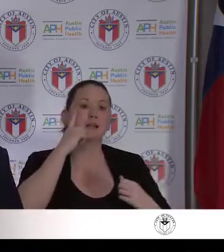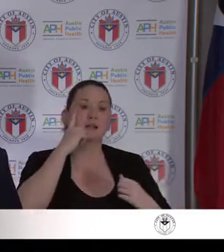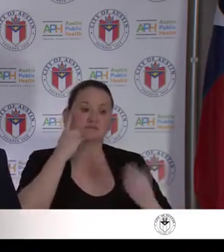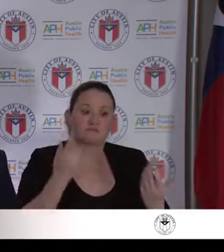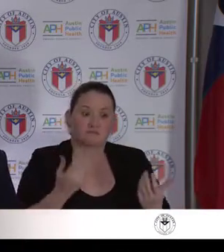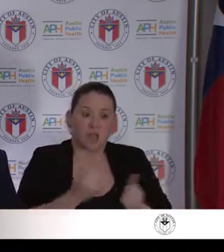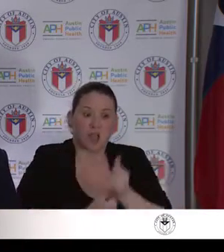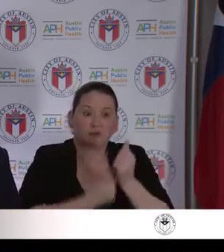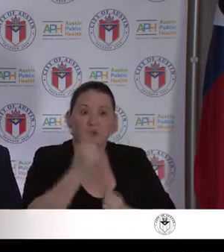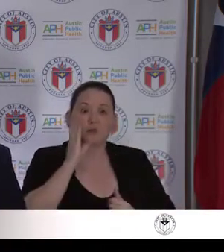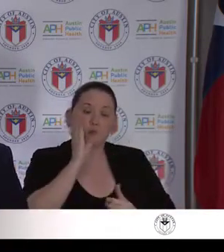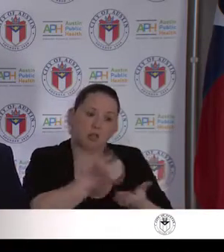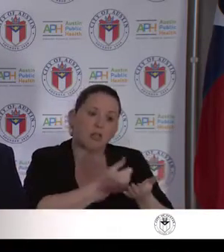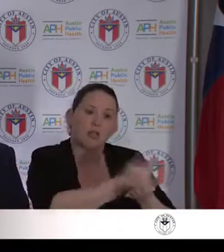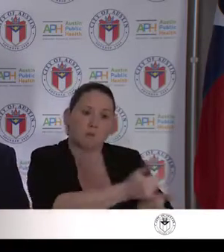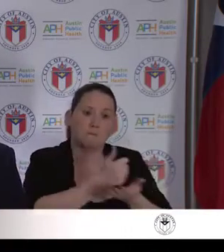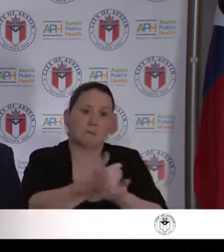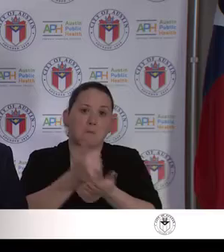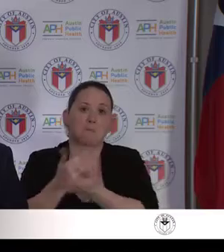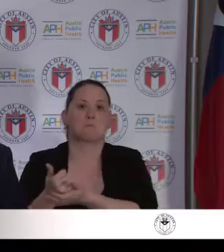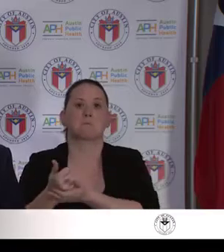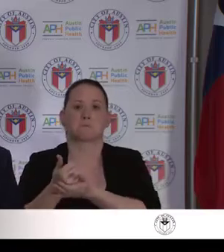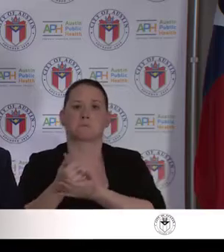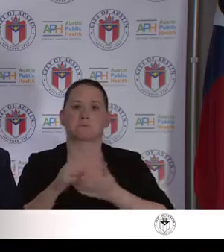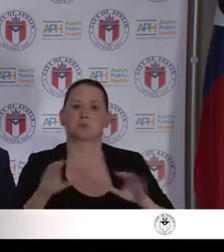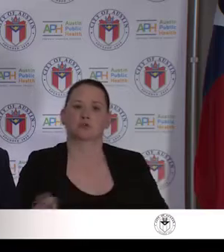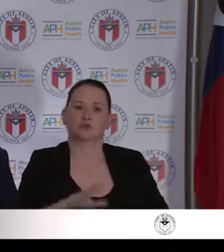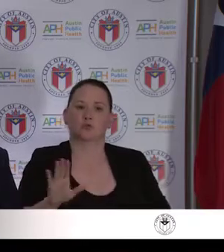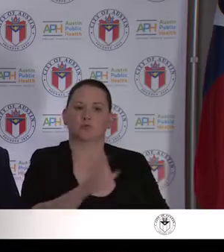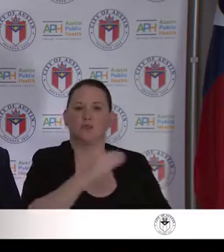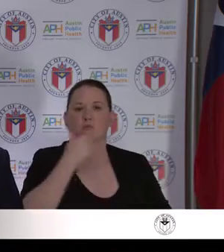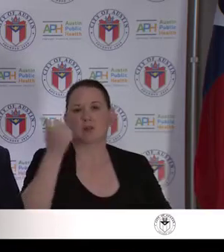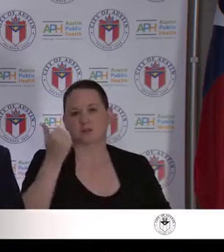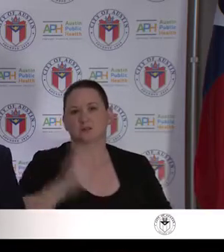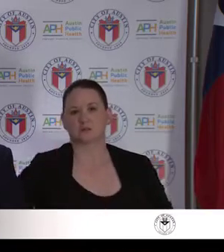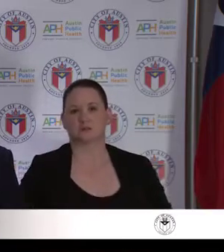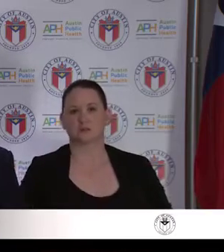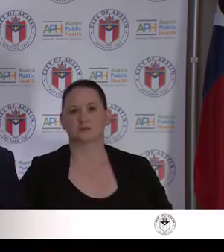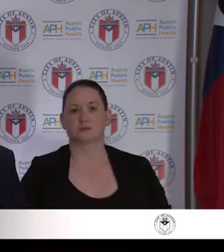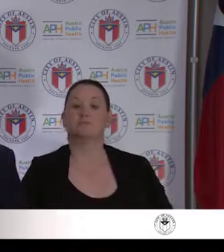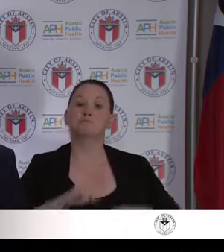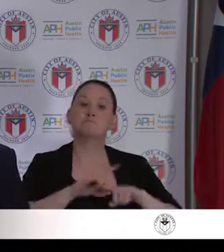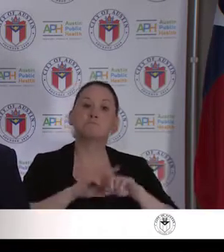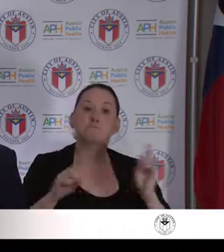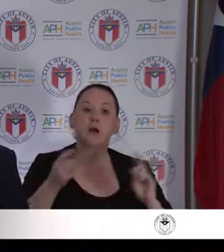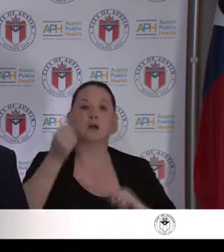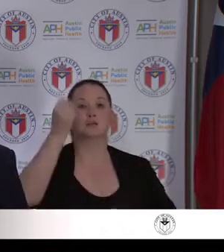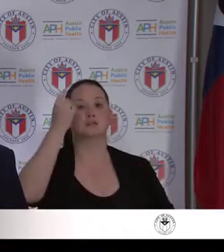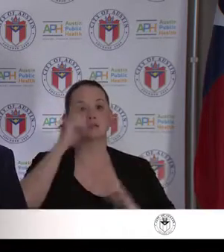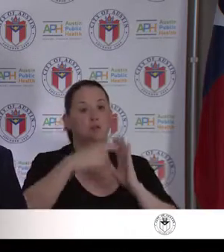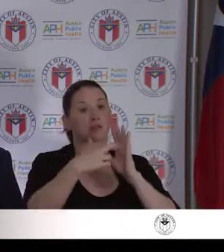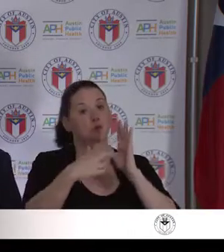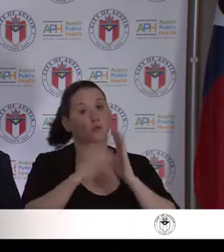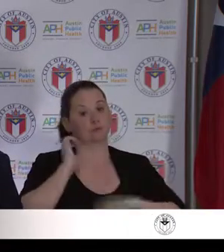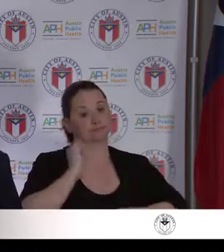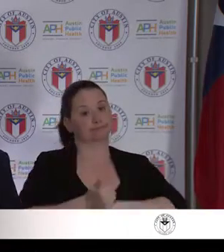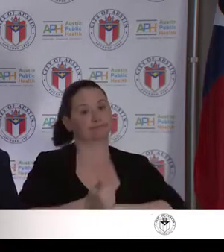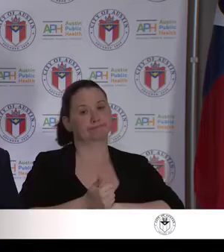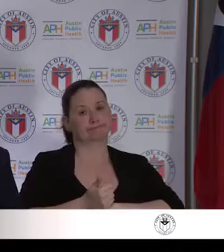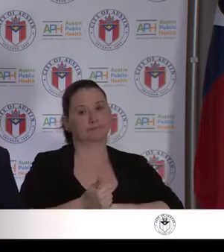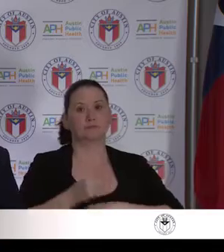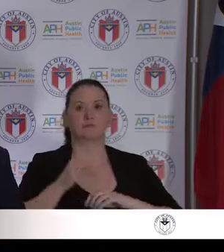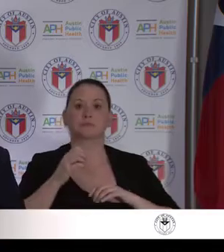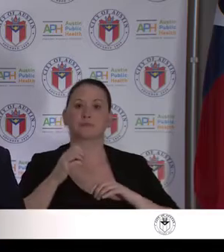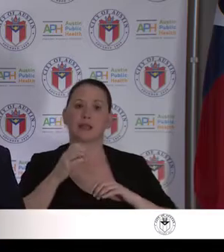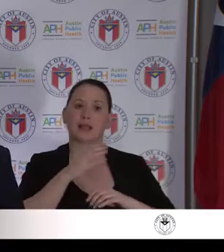everybody is going to be pitching in to do the best they possibly can do. But the rules are rules, and they are